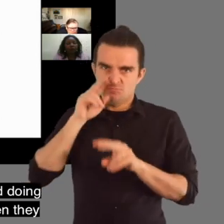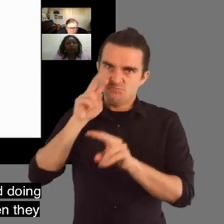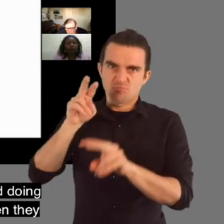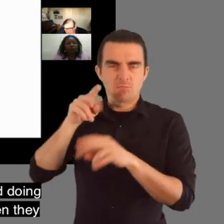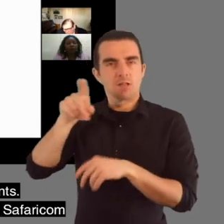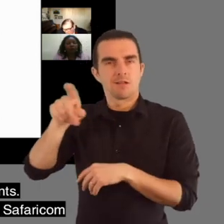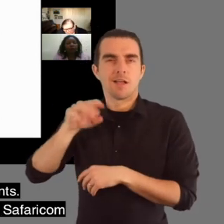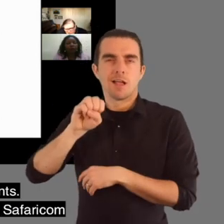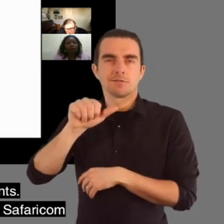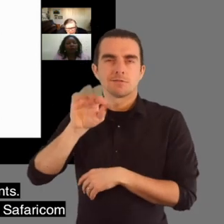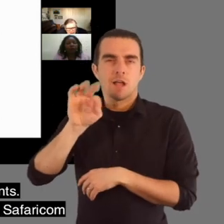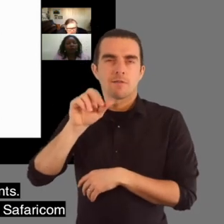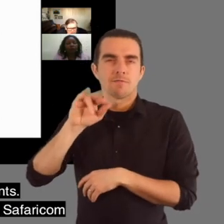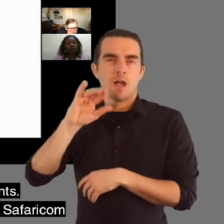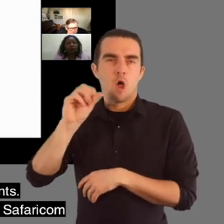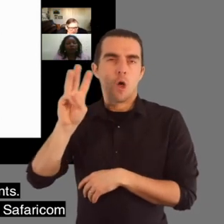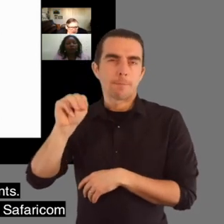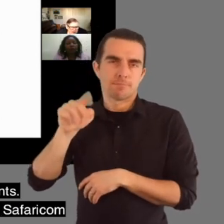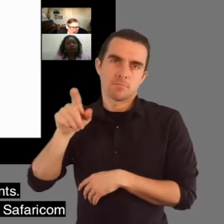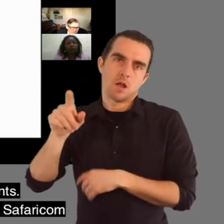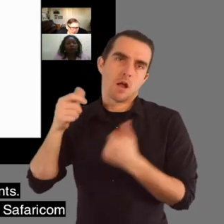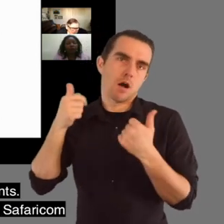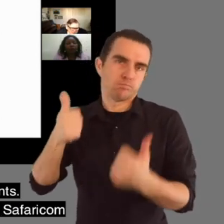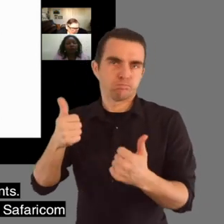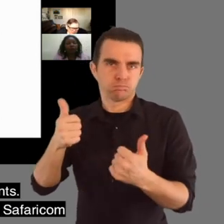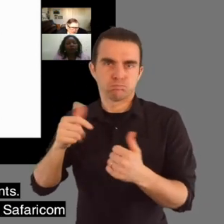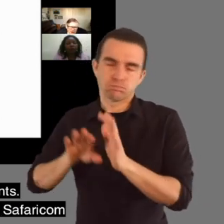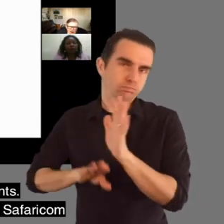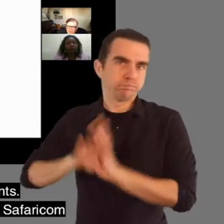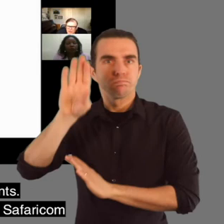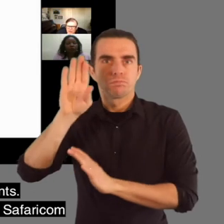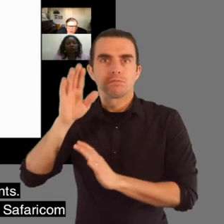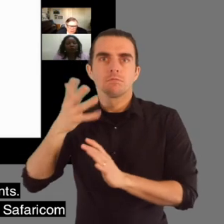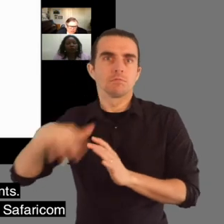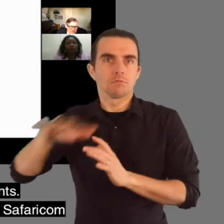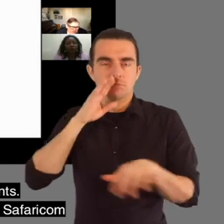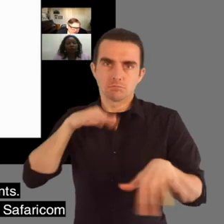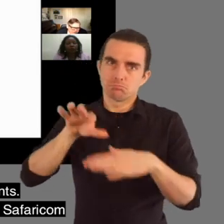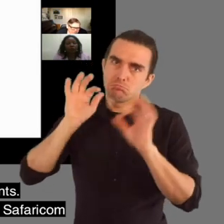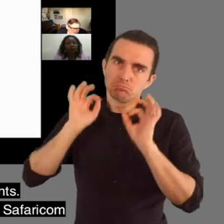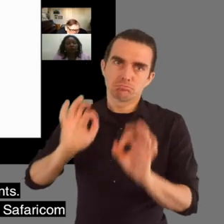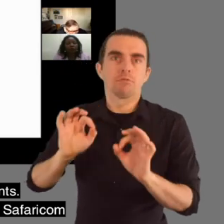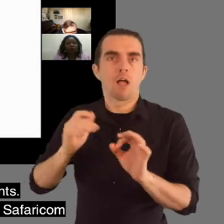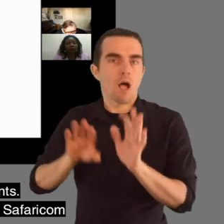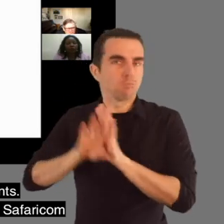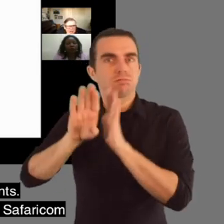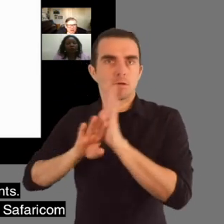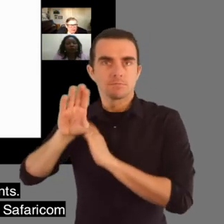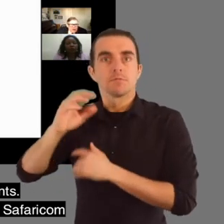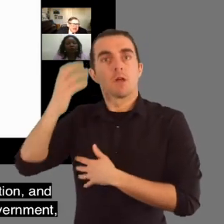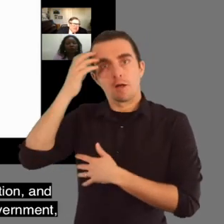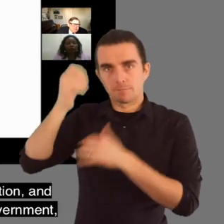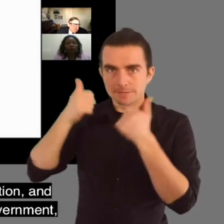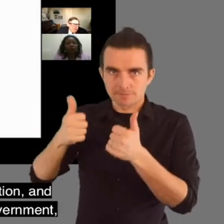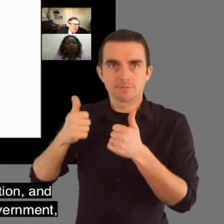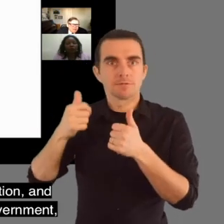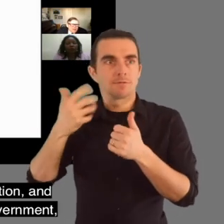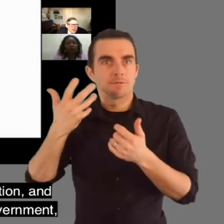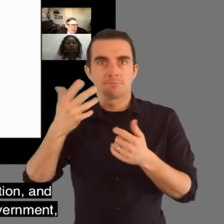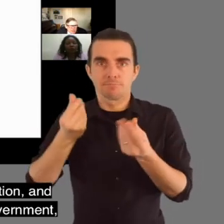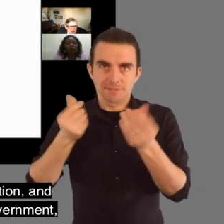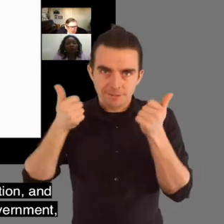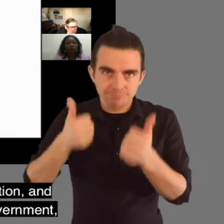productive when they've got the right adjustments. Their public profile, as we saw from Safaricom, really